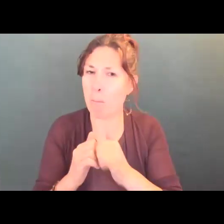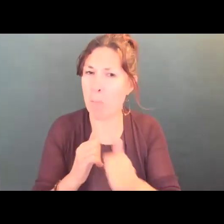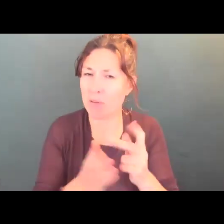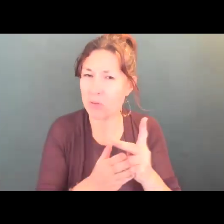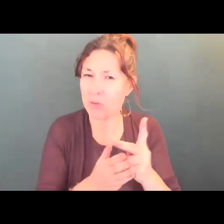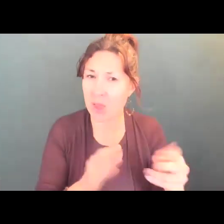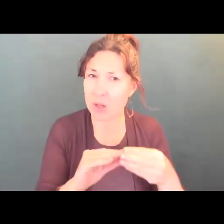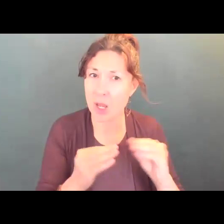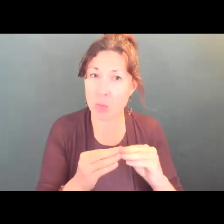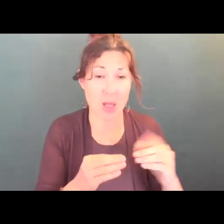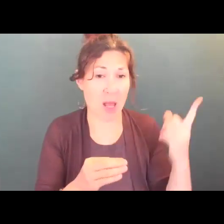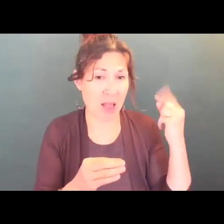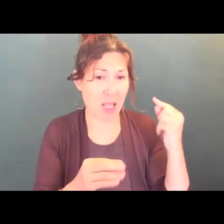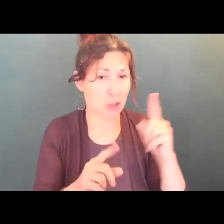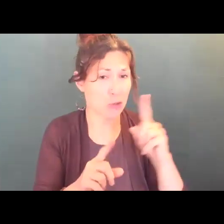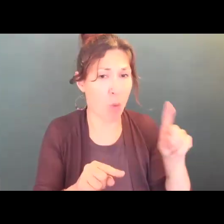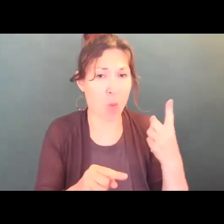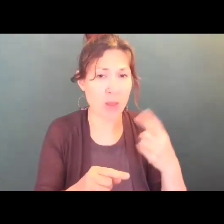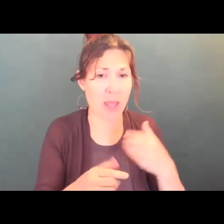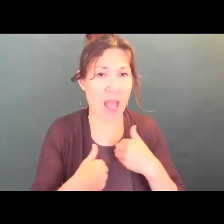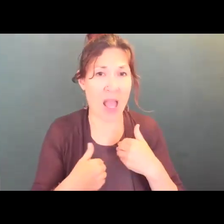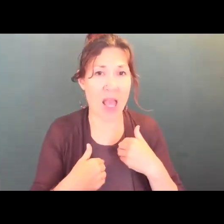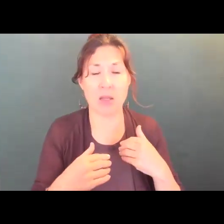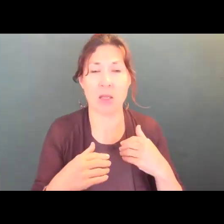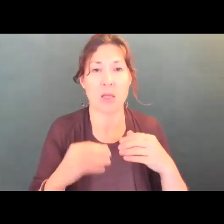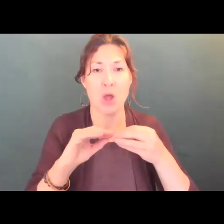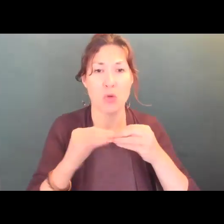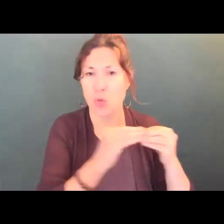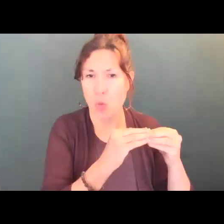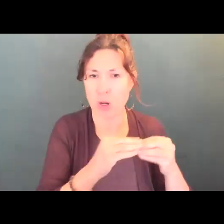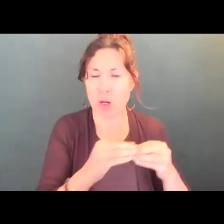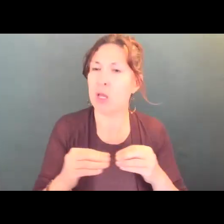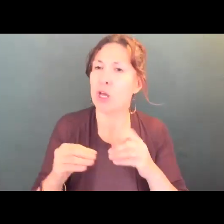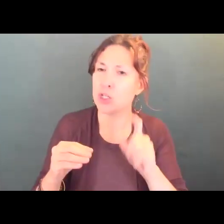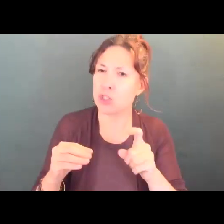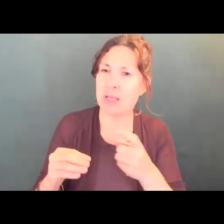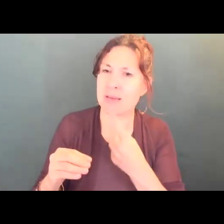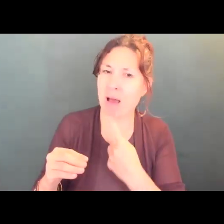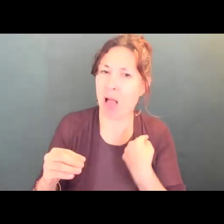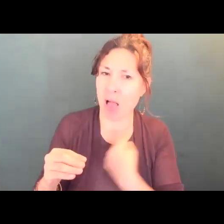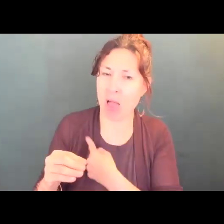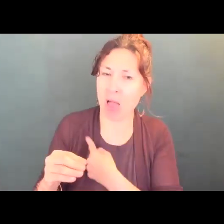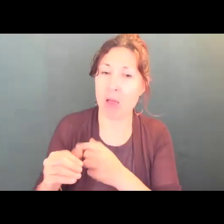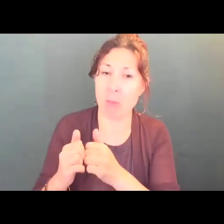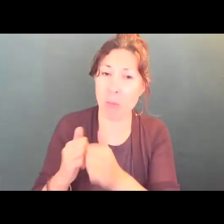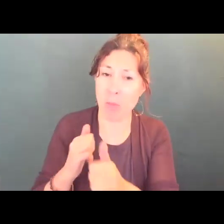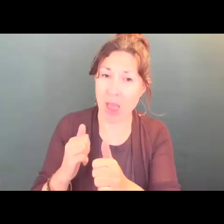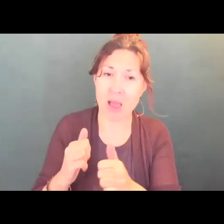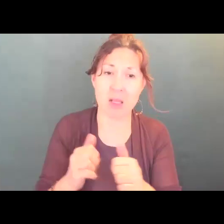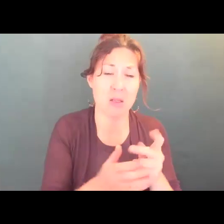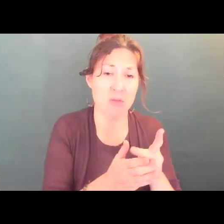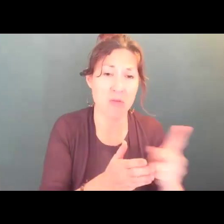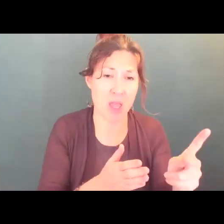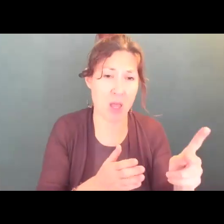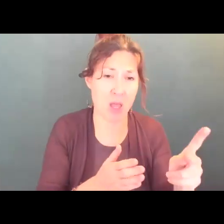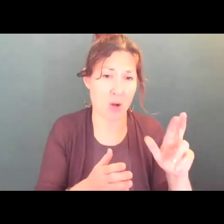the report only included the scaled scores, and you should insist on the pass-fail rates. I've included